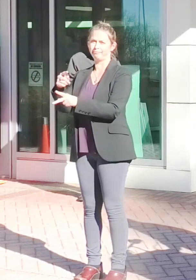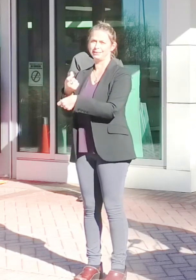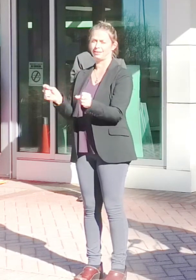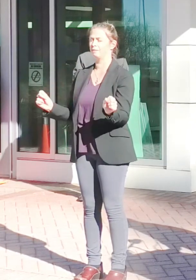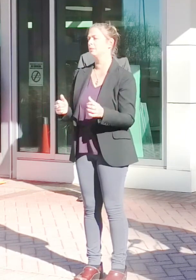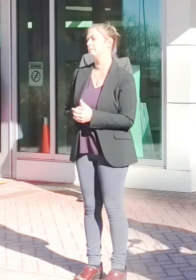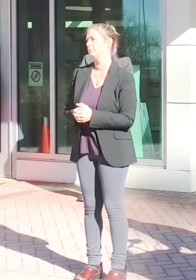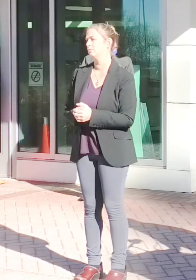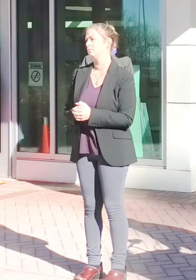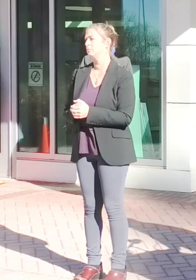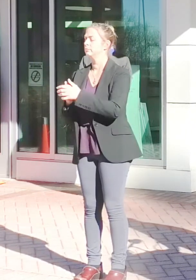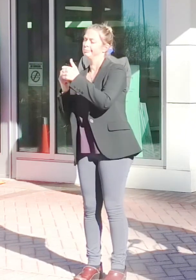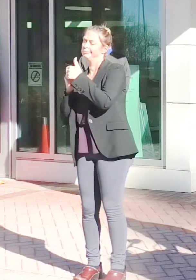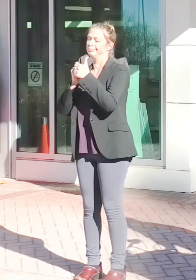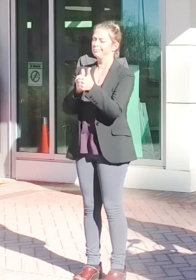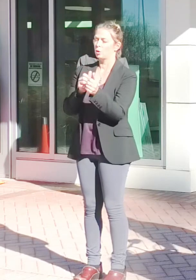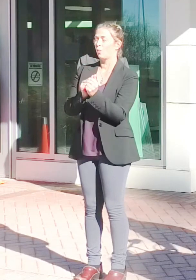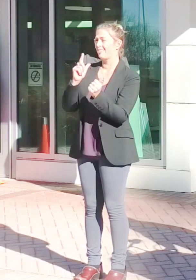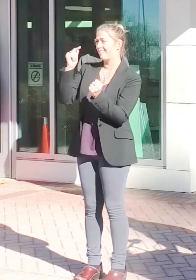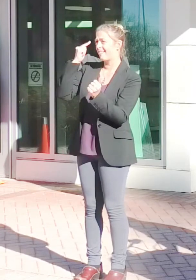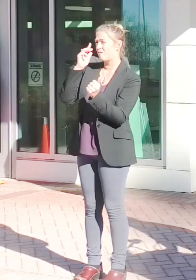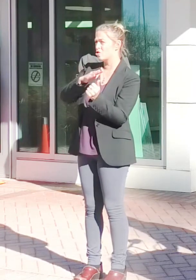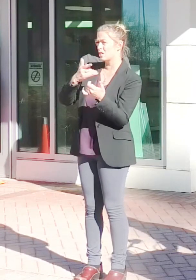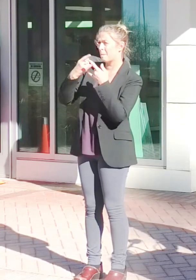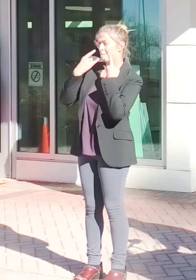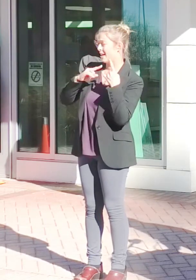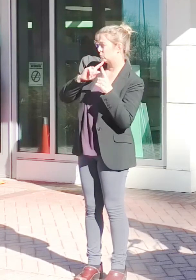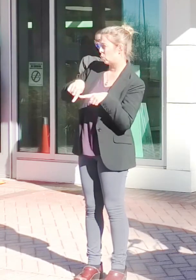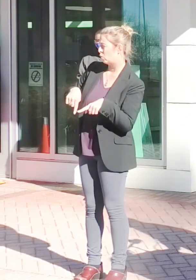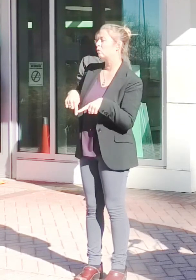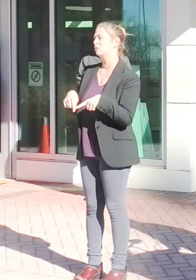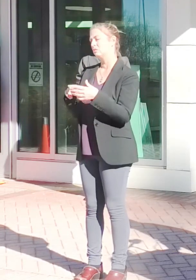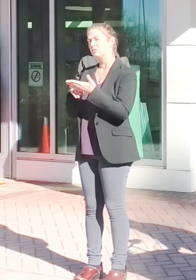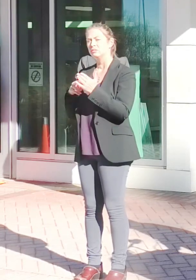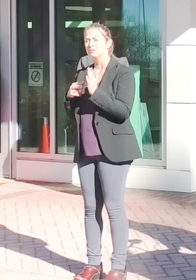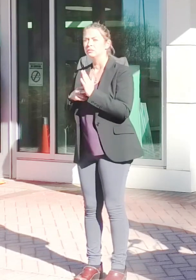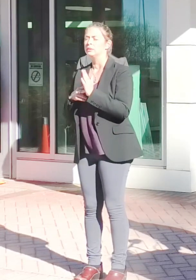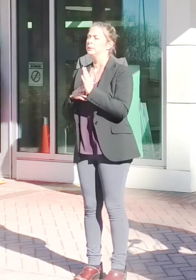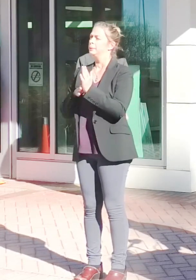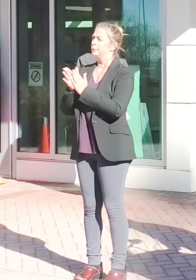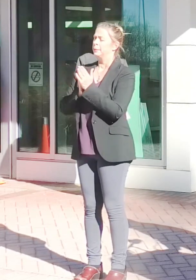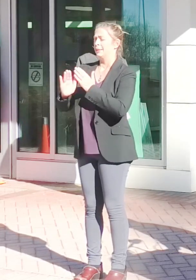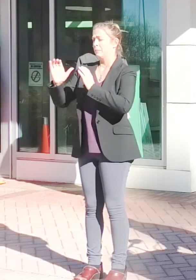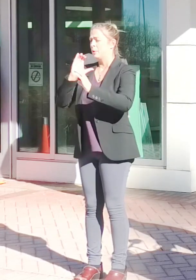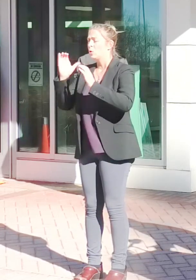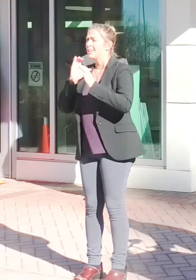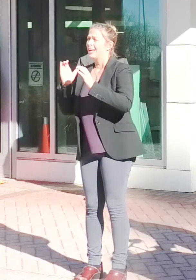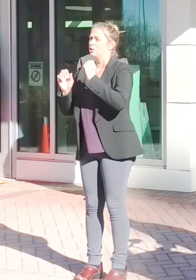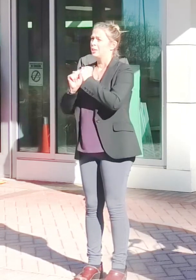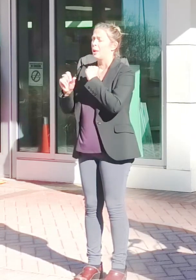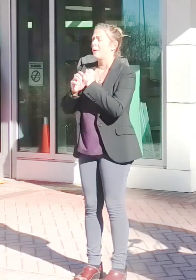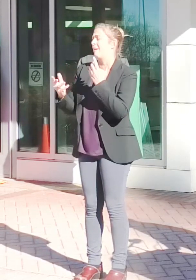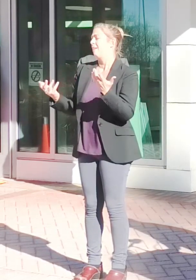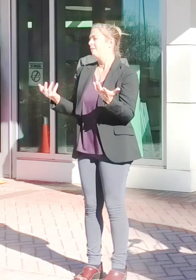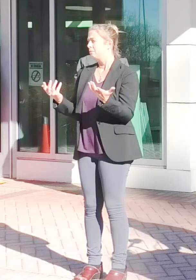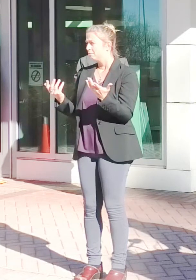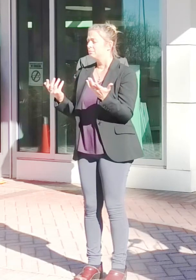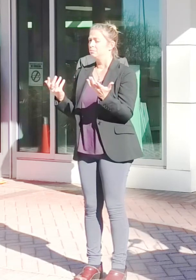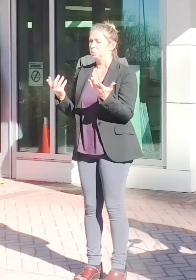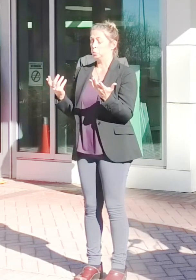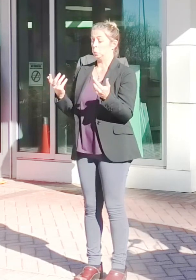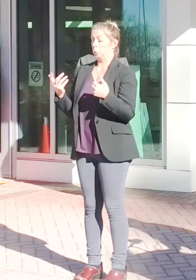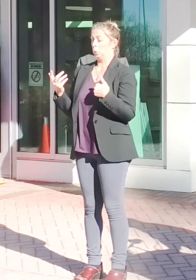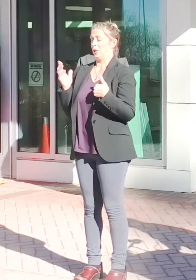with the governor's mask order, we have had a rigorous communication campaign, and I think that our ambassadors will help